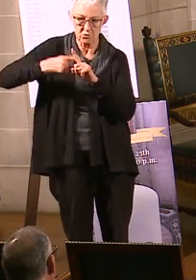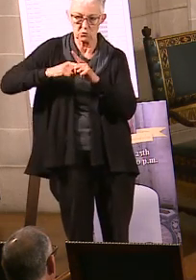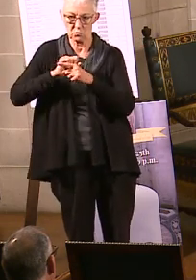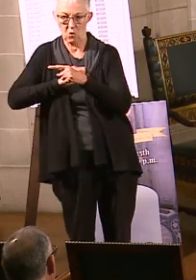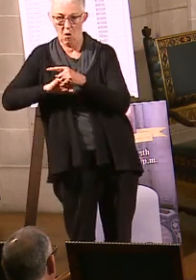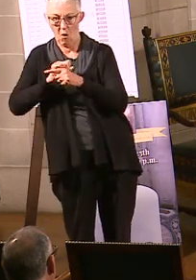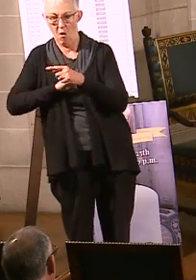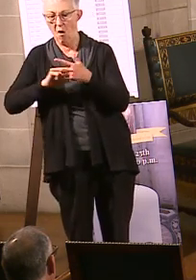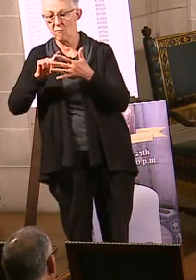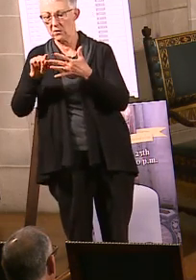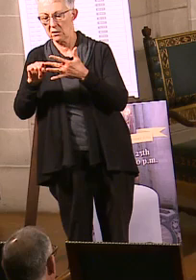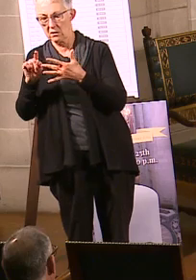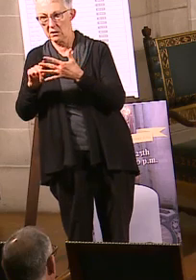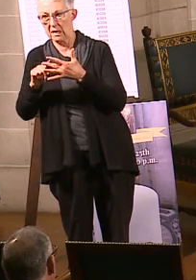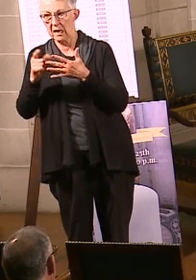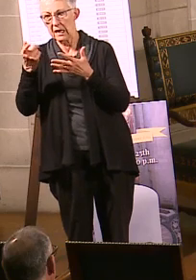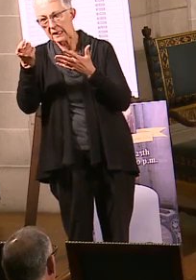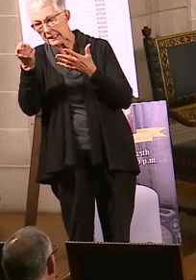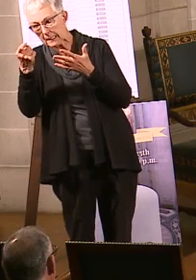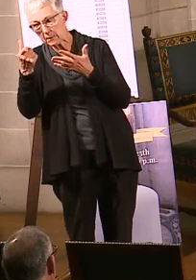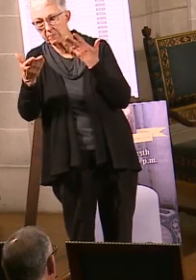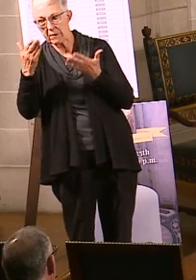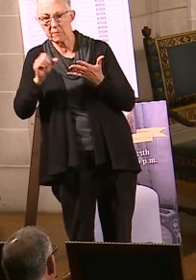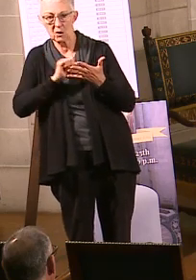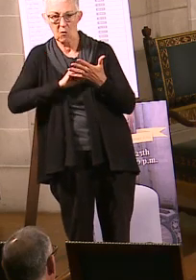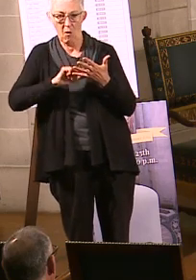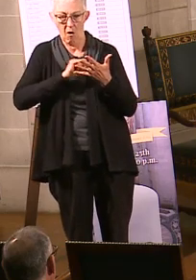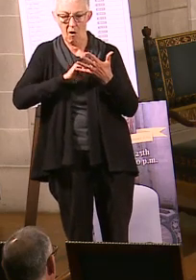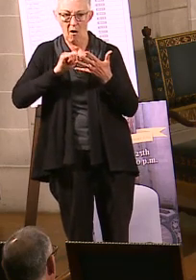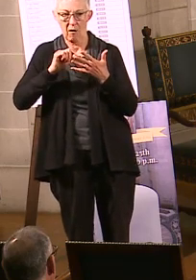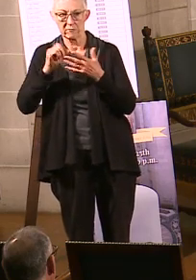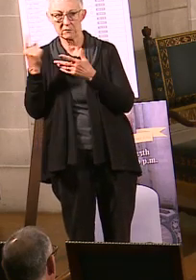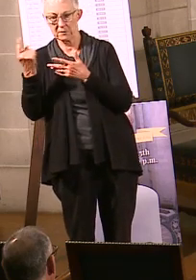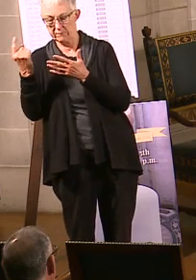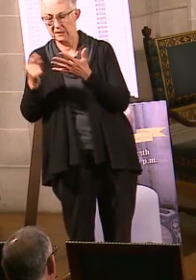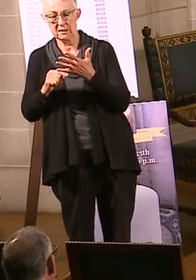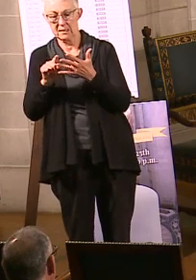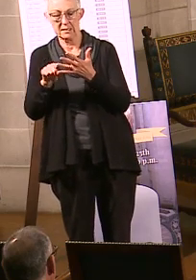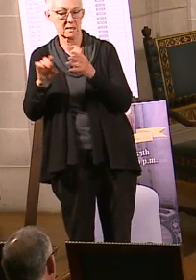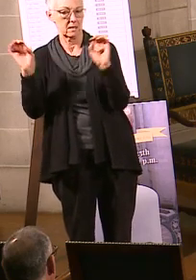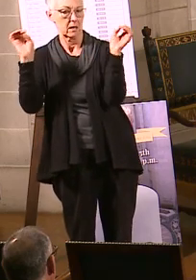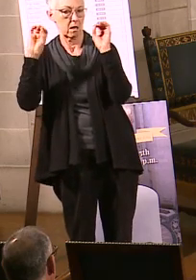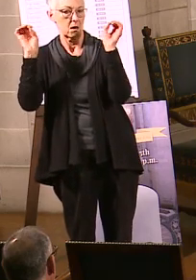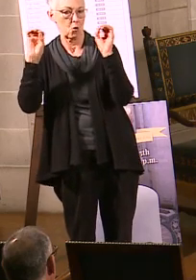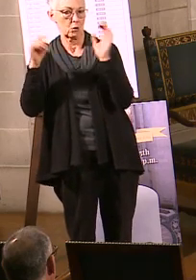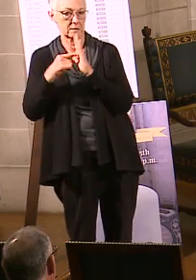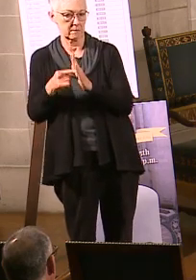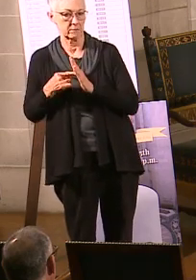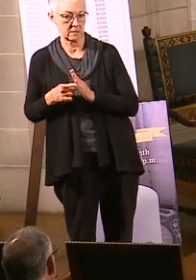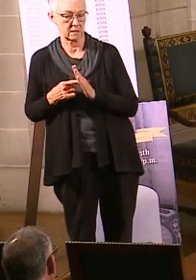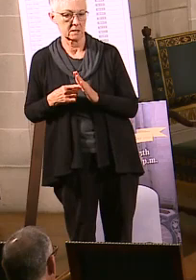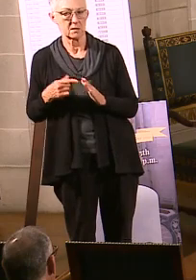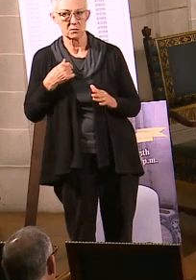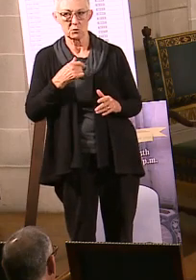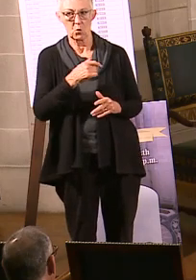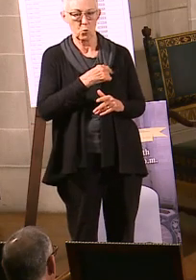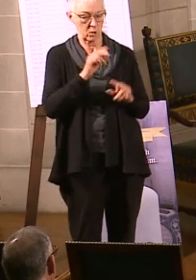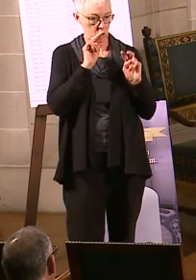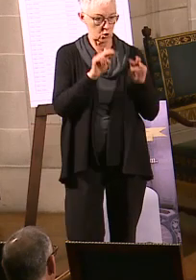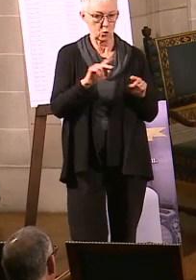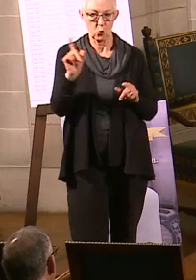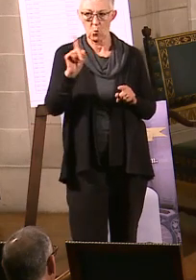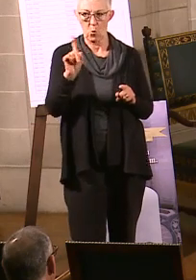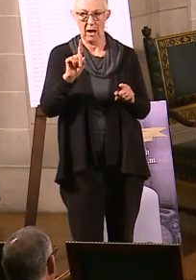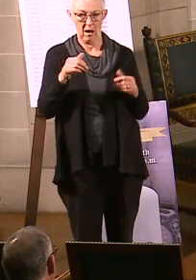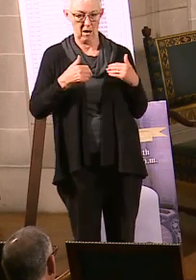places where we know we've got spread of the virus and testing high-risk groups there that we know we've got lots of spread of the virus versus